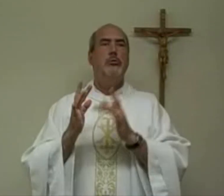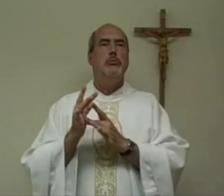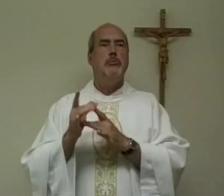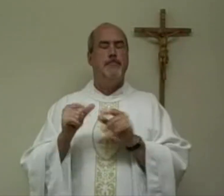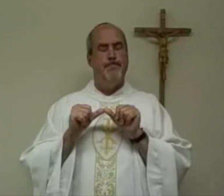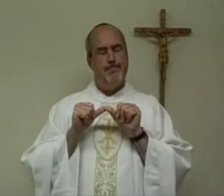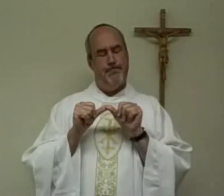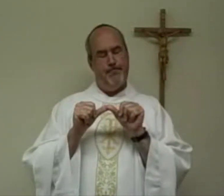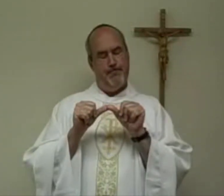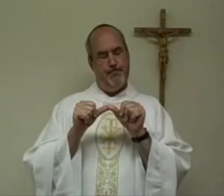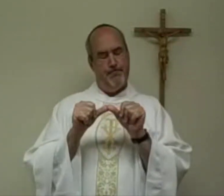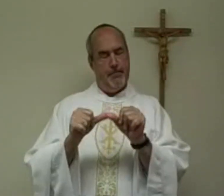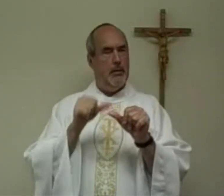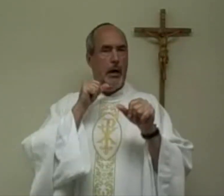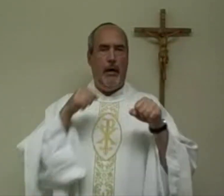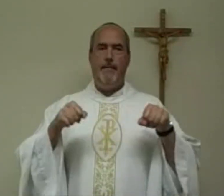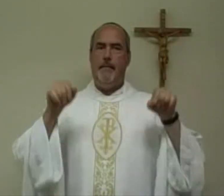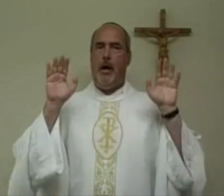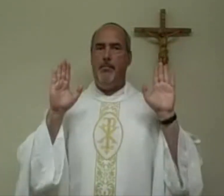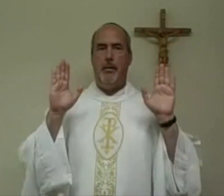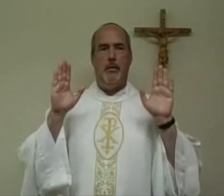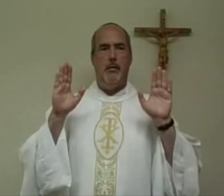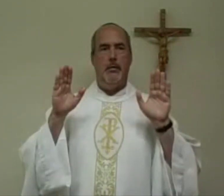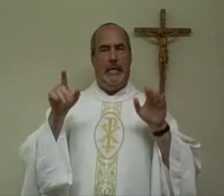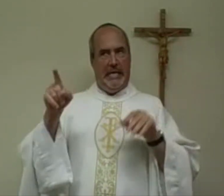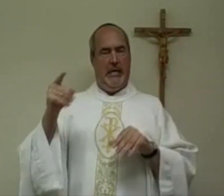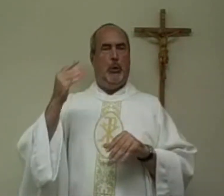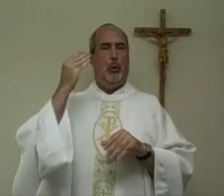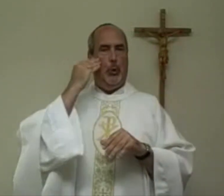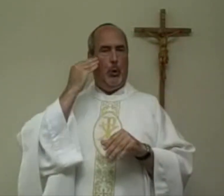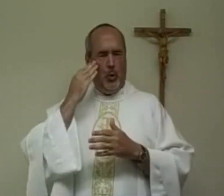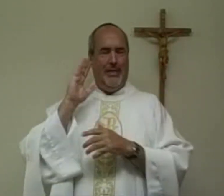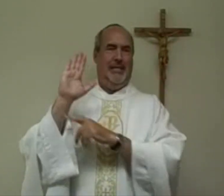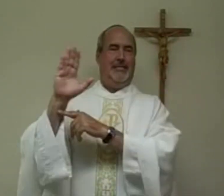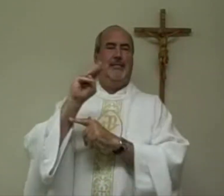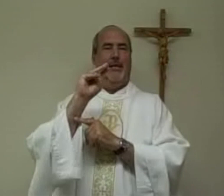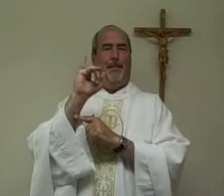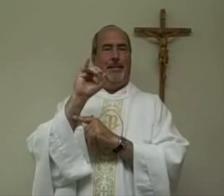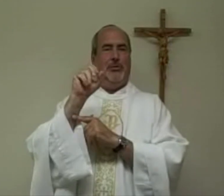of persecution Jesus took, he never gave up his mission.